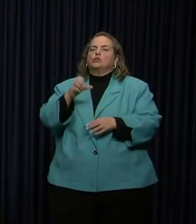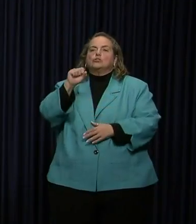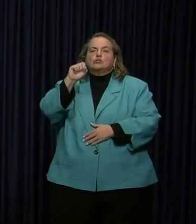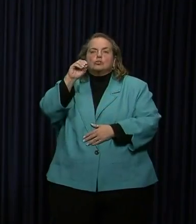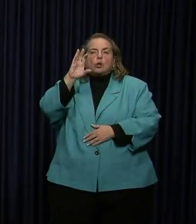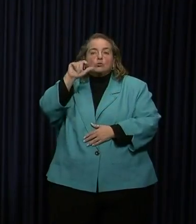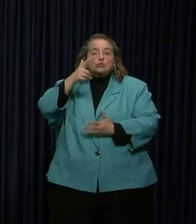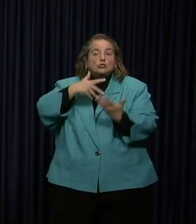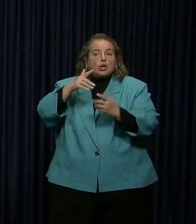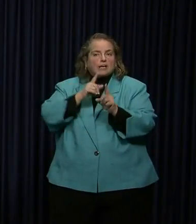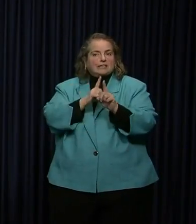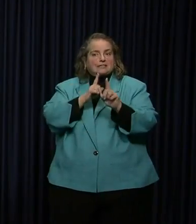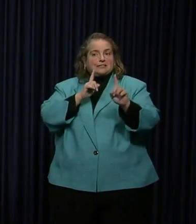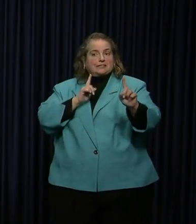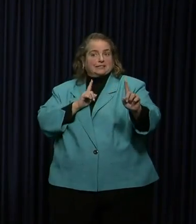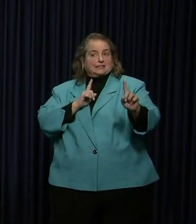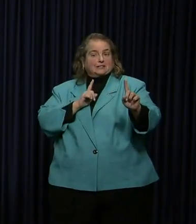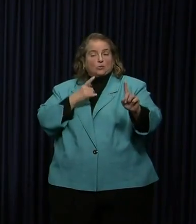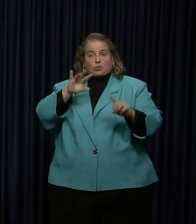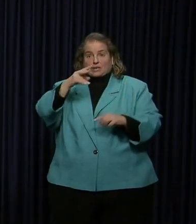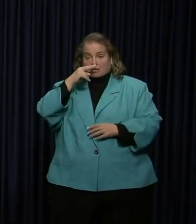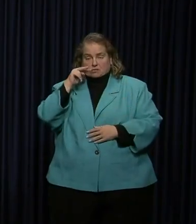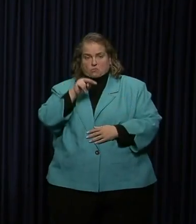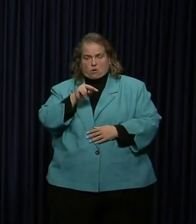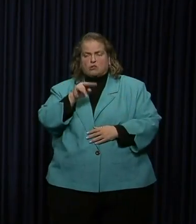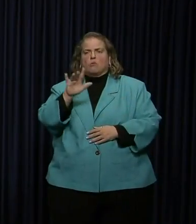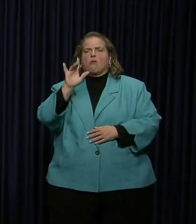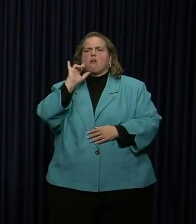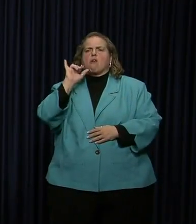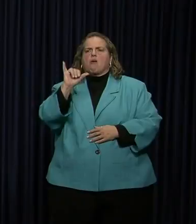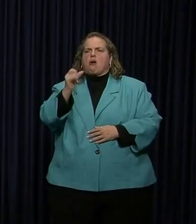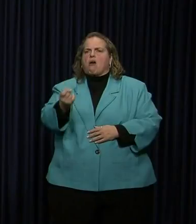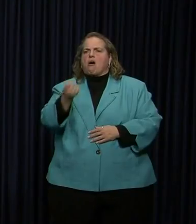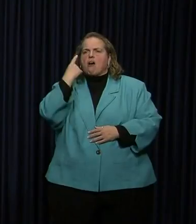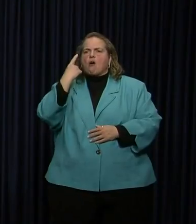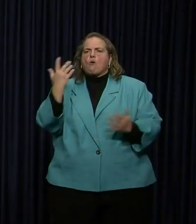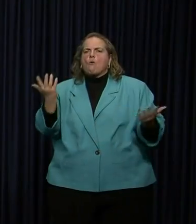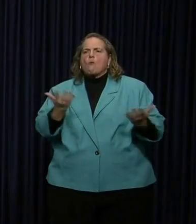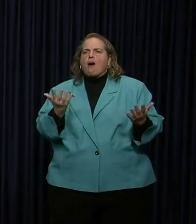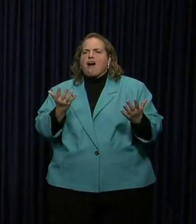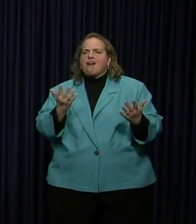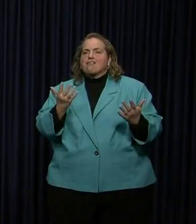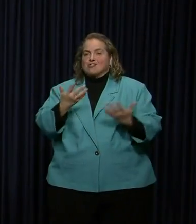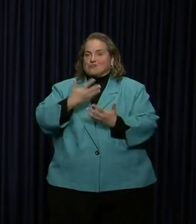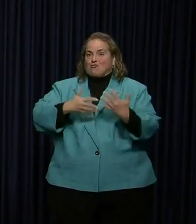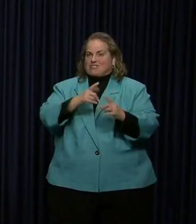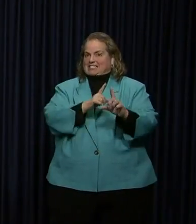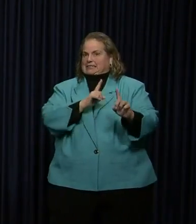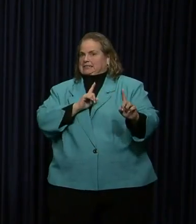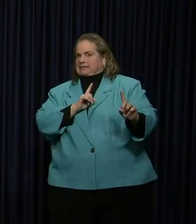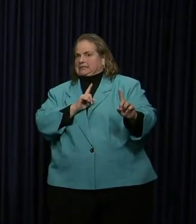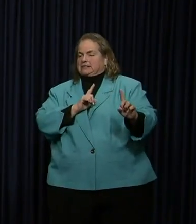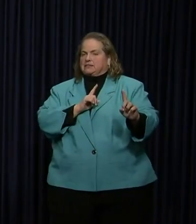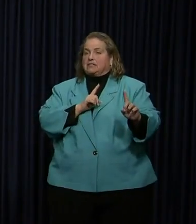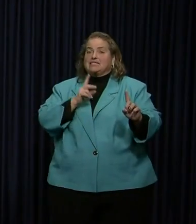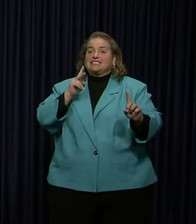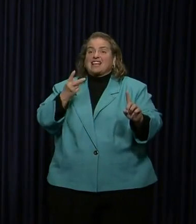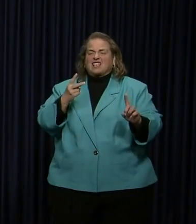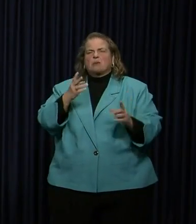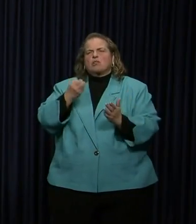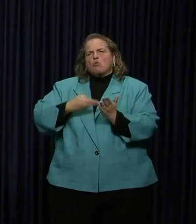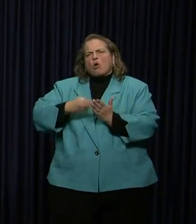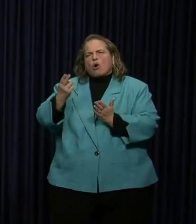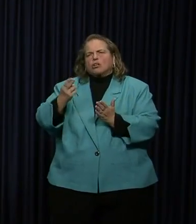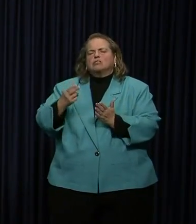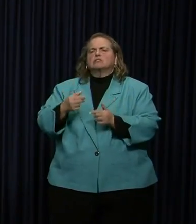distancing. When you kids watch, you will see exactly what that is. Second is that we've all got to be honest and